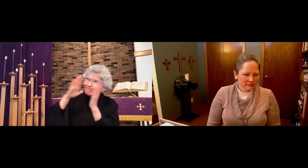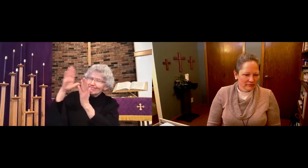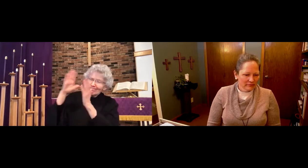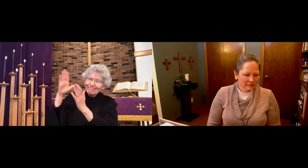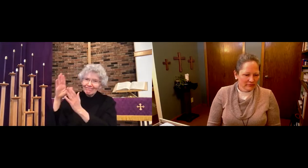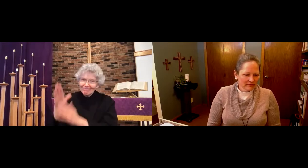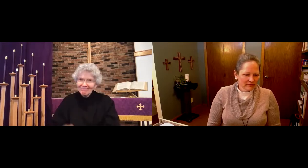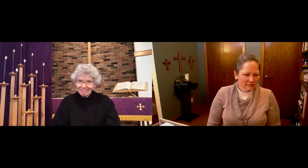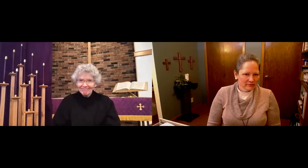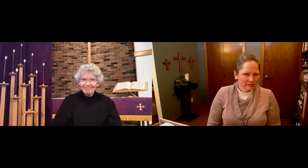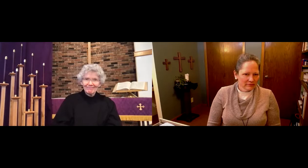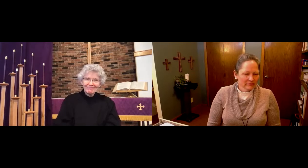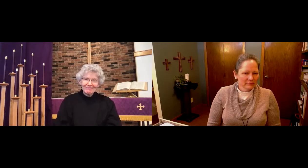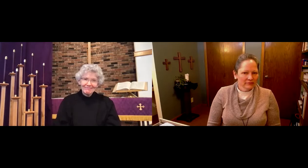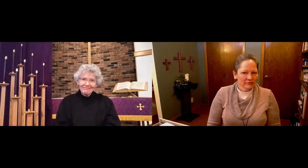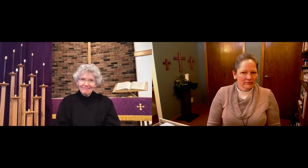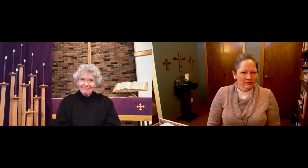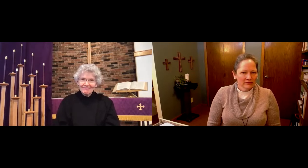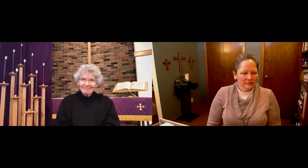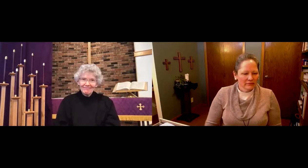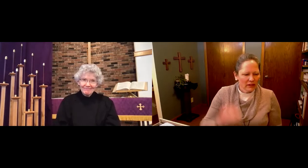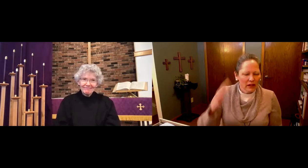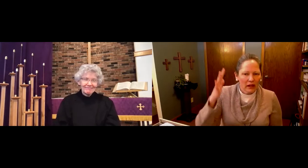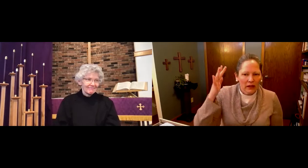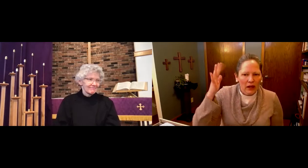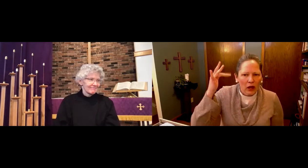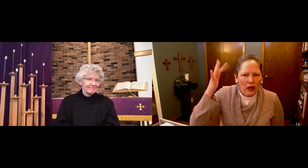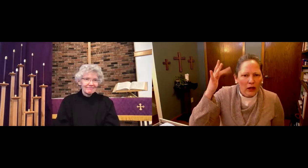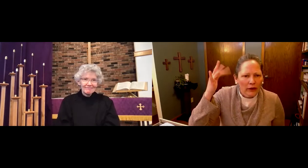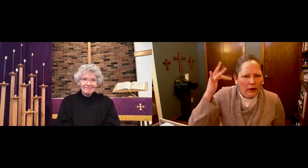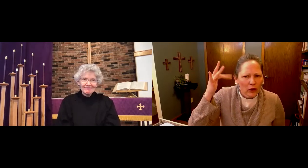It's 40 days, and sometimes we like to think of it as a journey.